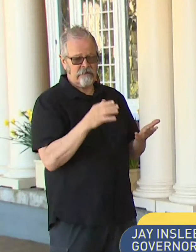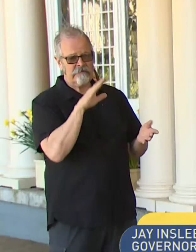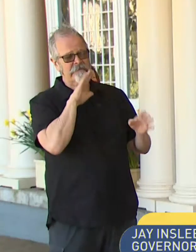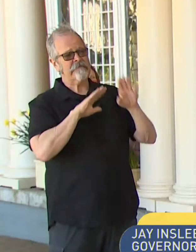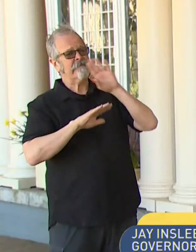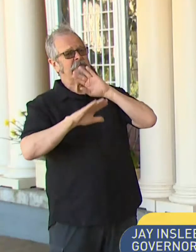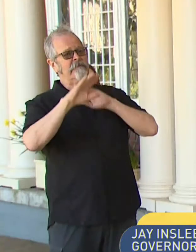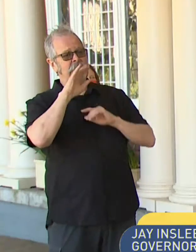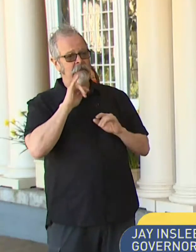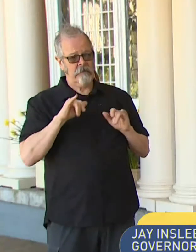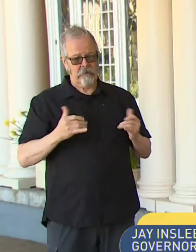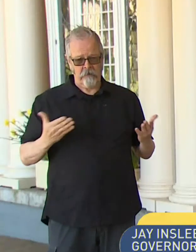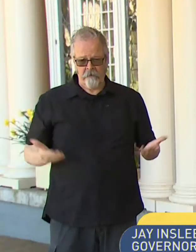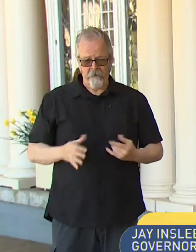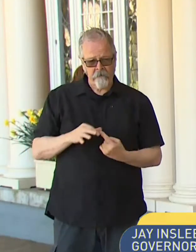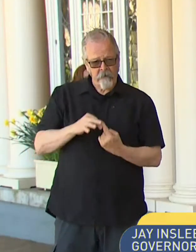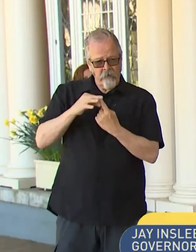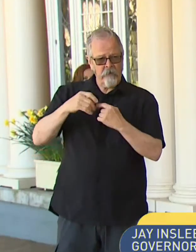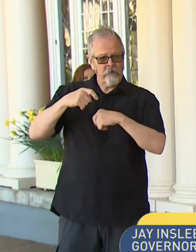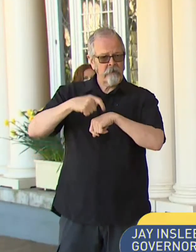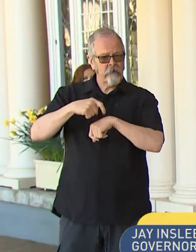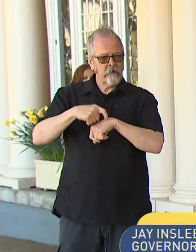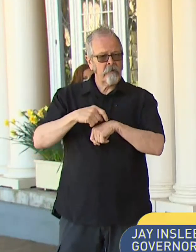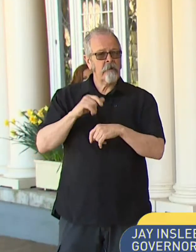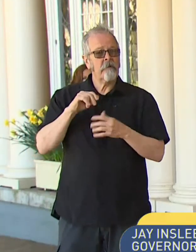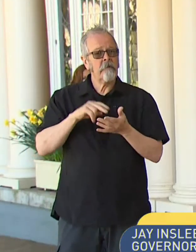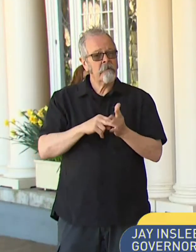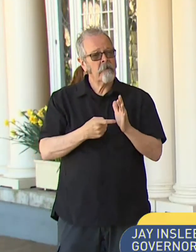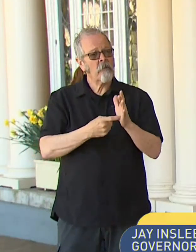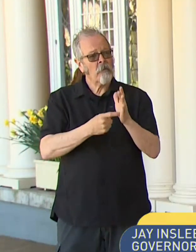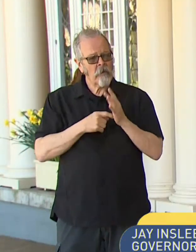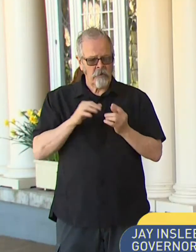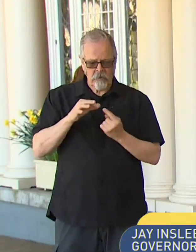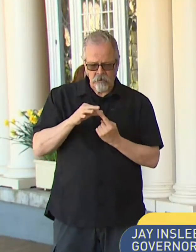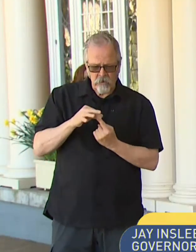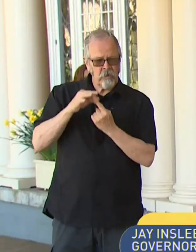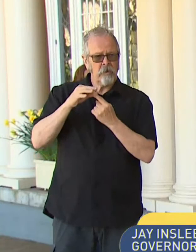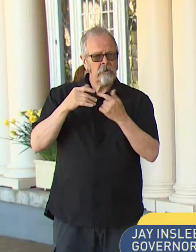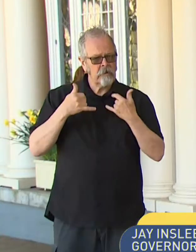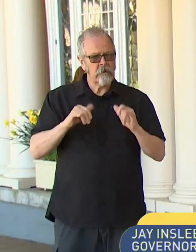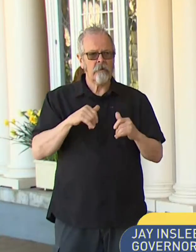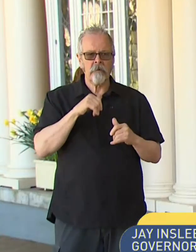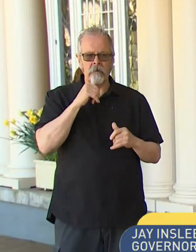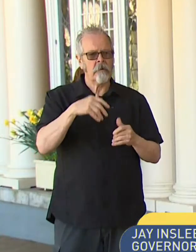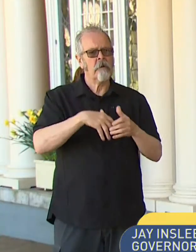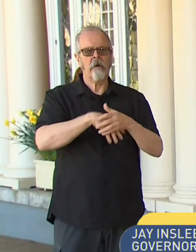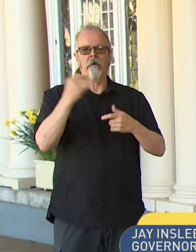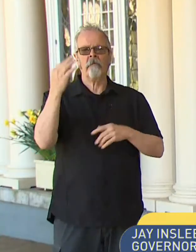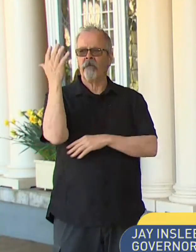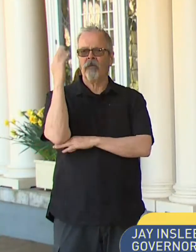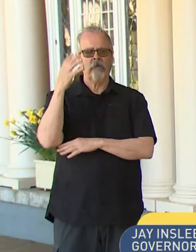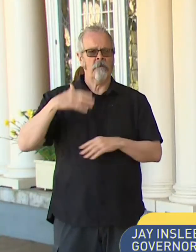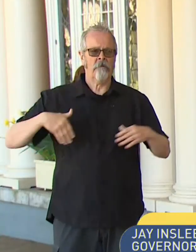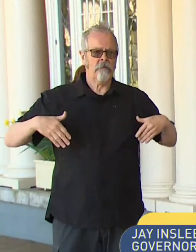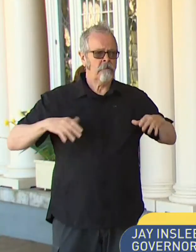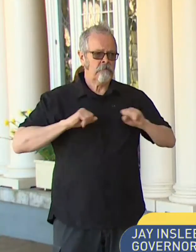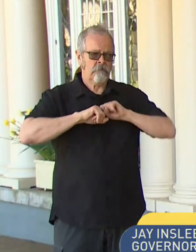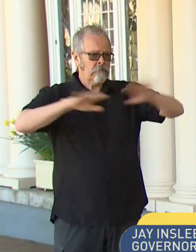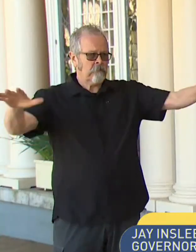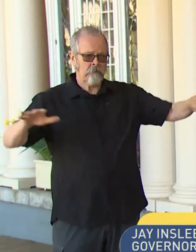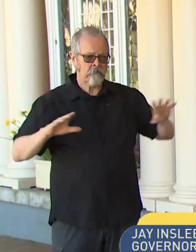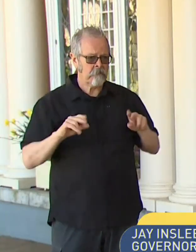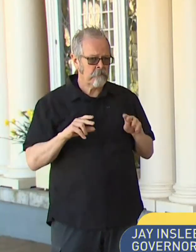require extraordinary measures still. We are not out of the woods. We just are not out of the woods, but we are at